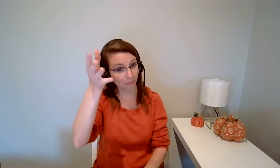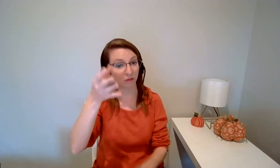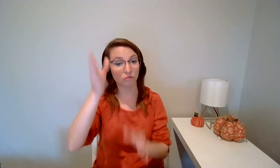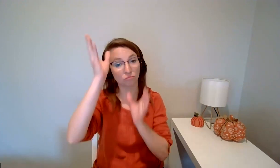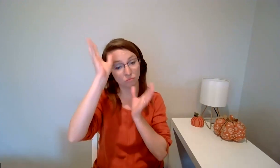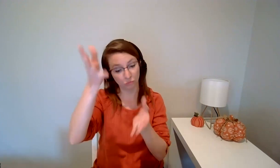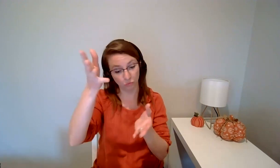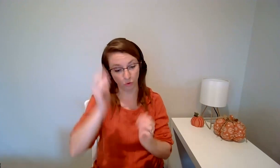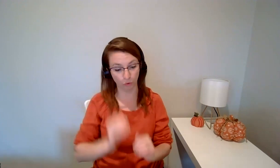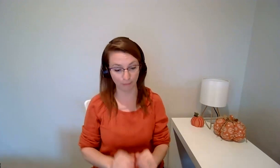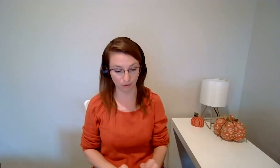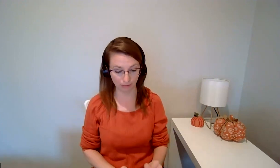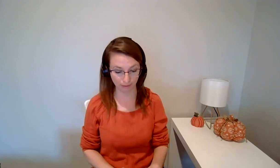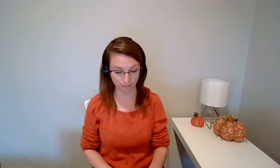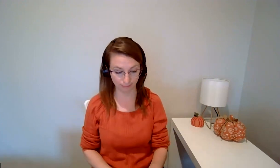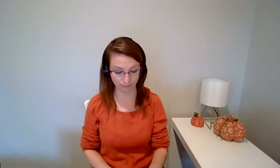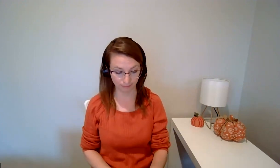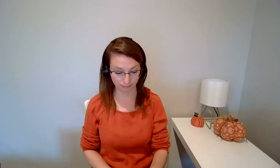Grandparent or grandparents.